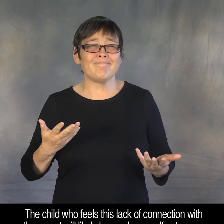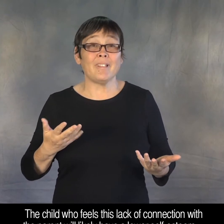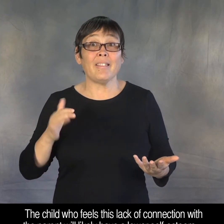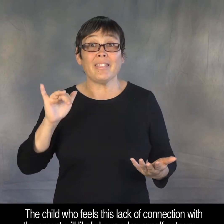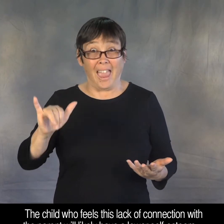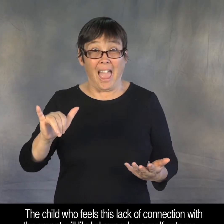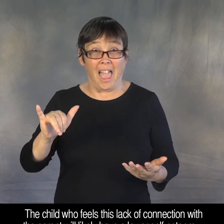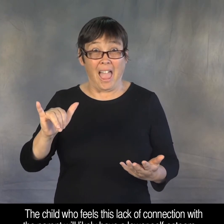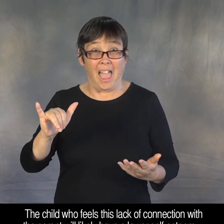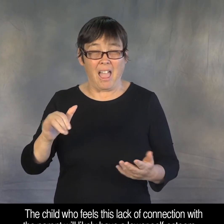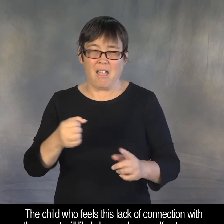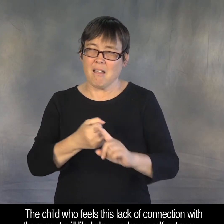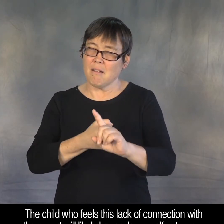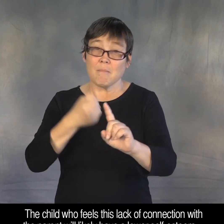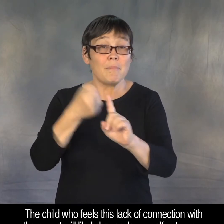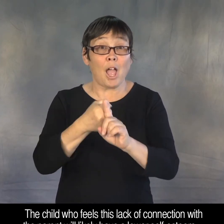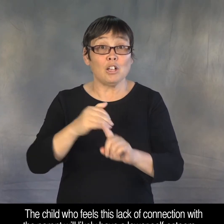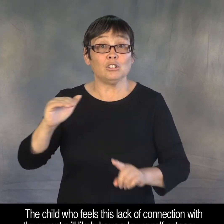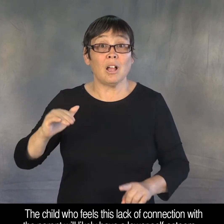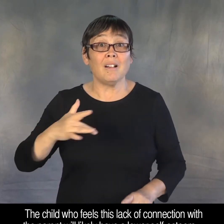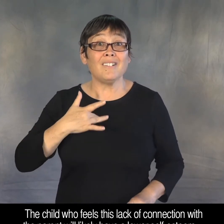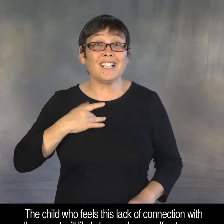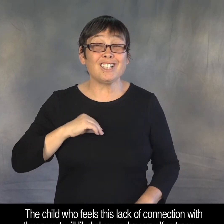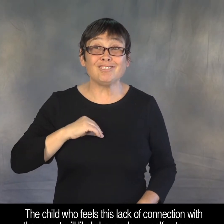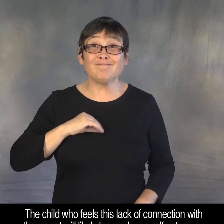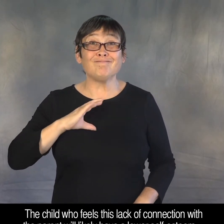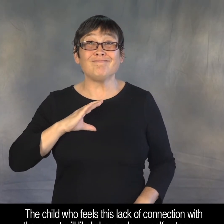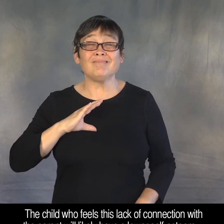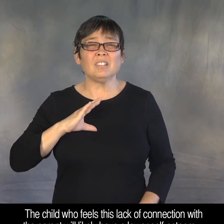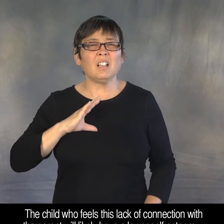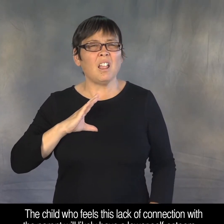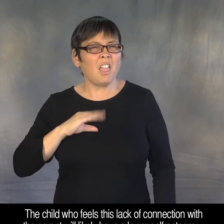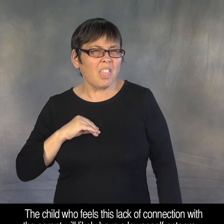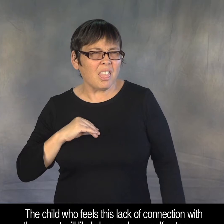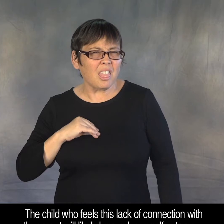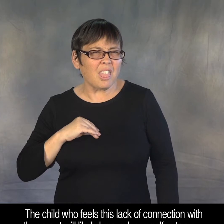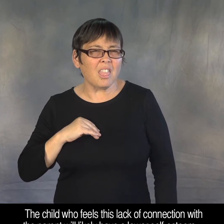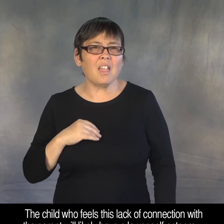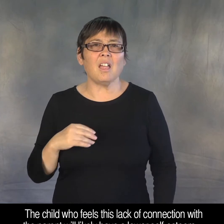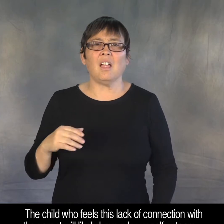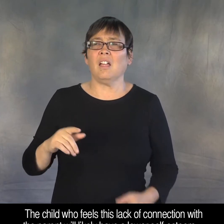The child who feels this lack of connection with the parent will likely have a lower self-esteem.